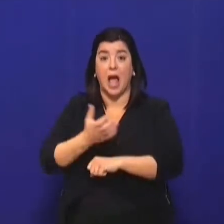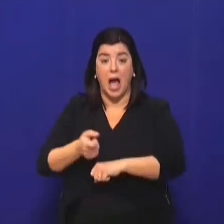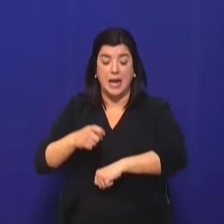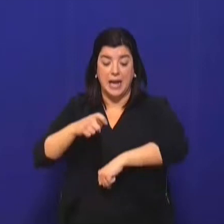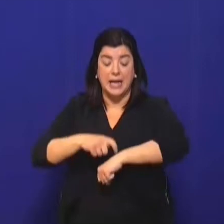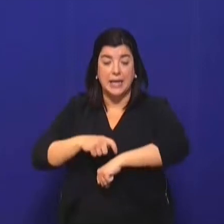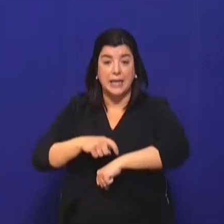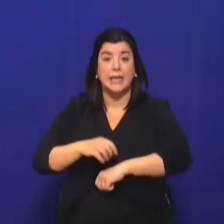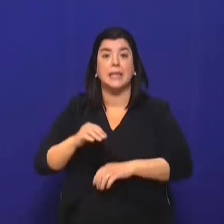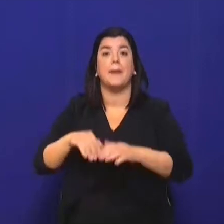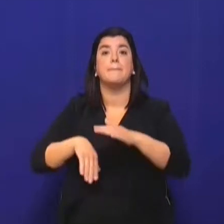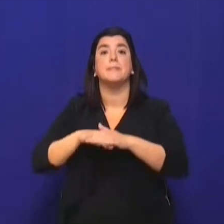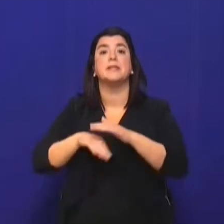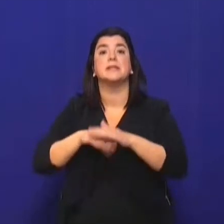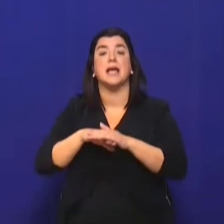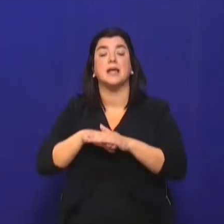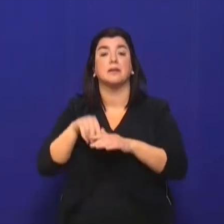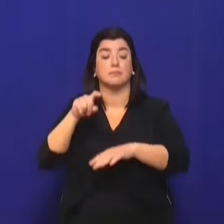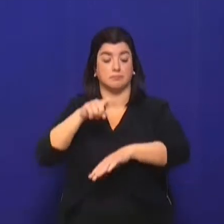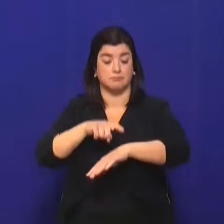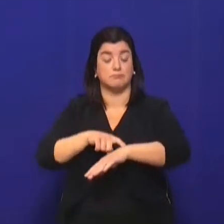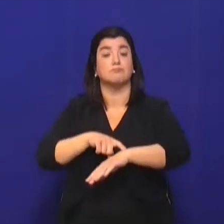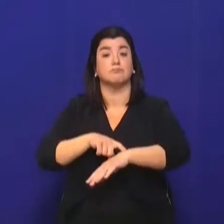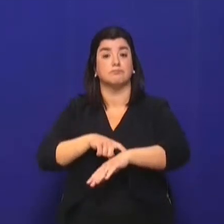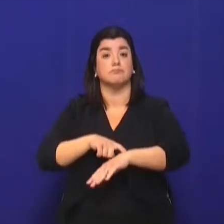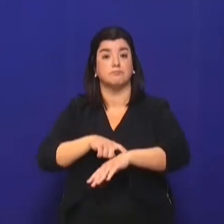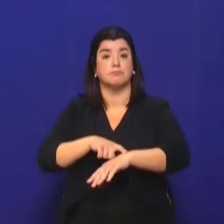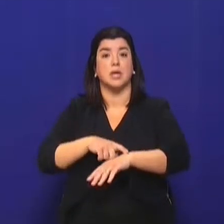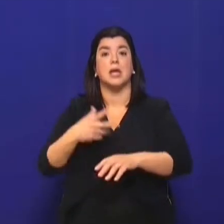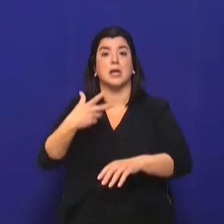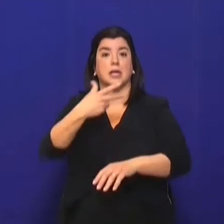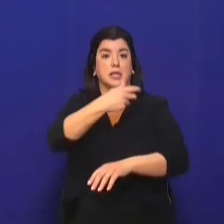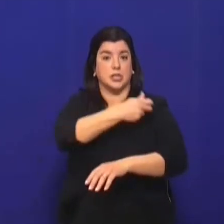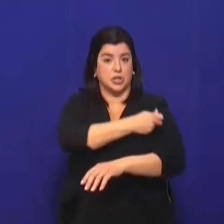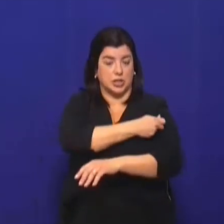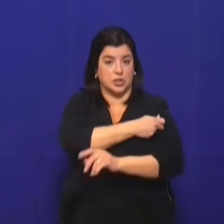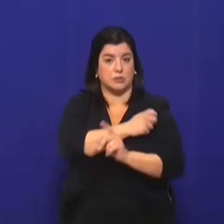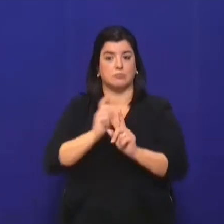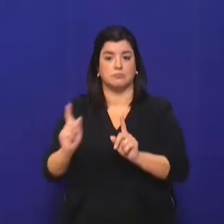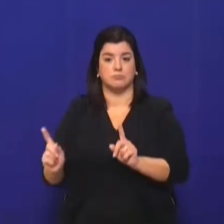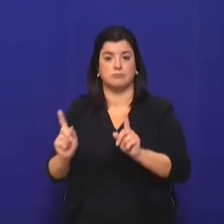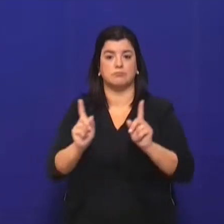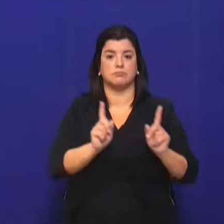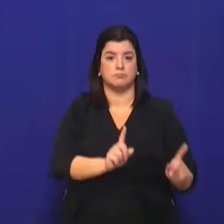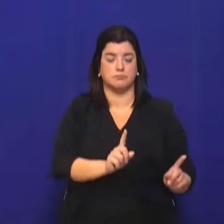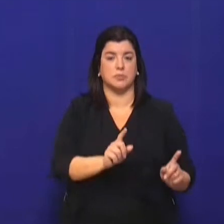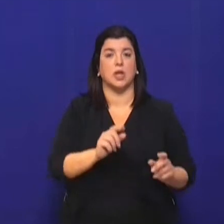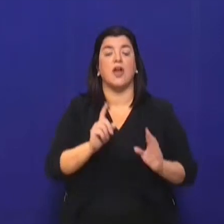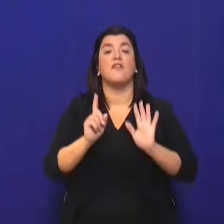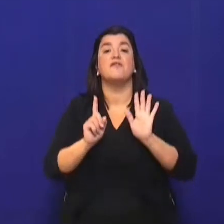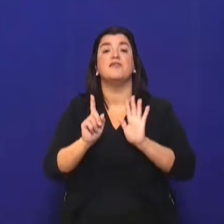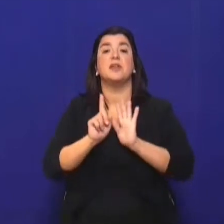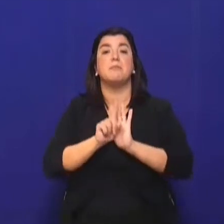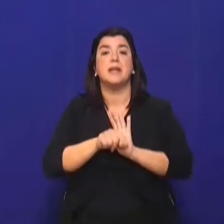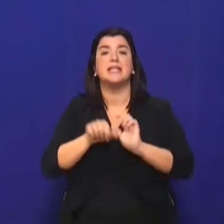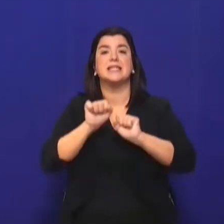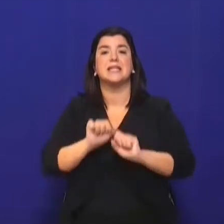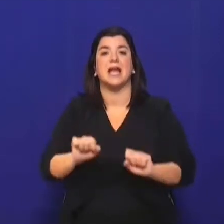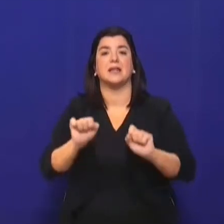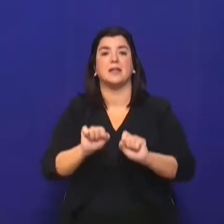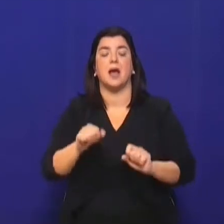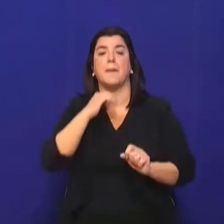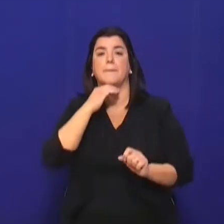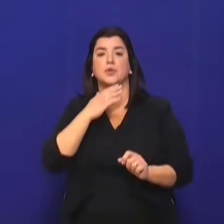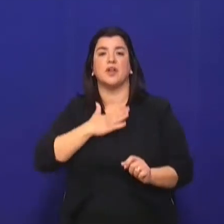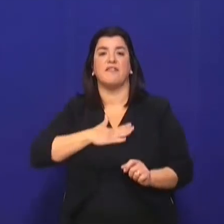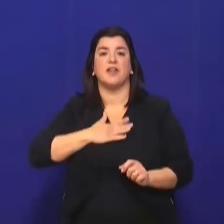ħin biżejjed li dak il-persuna jkun qed jingħata t-tilqima u nħalluh ukoll kwarta jistenna ħalli naraw ma jkunx hemm xi